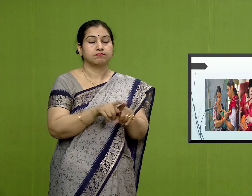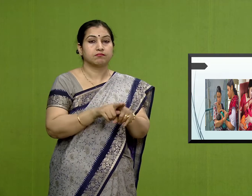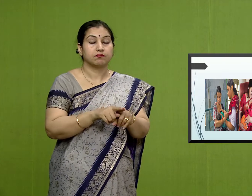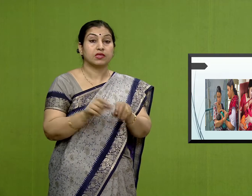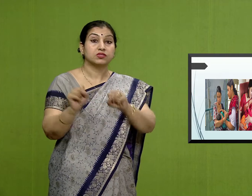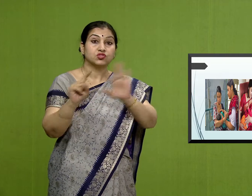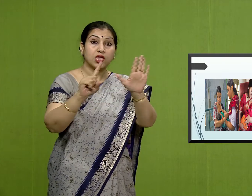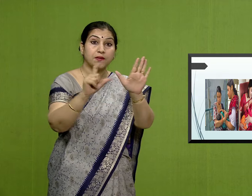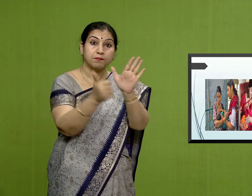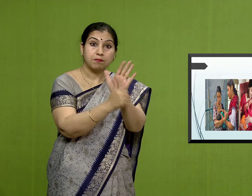6 months